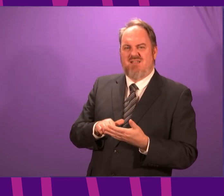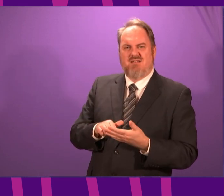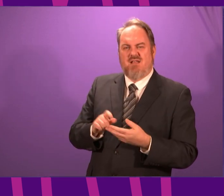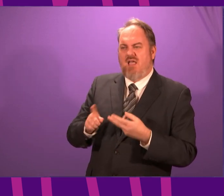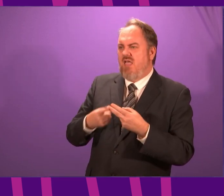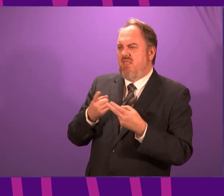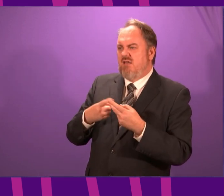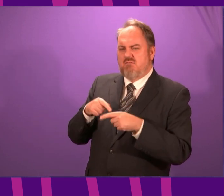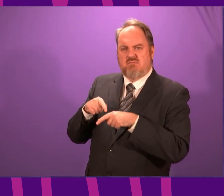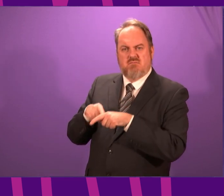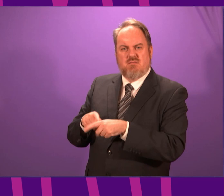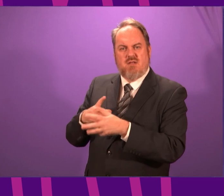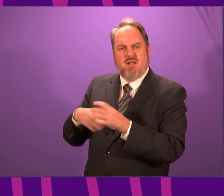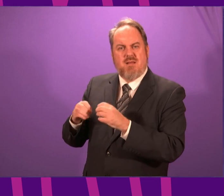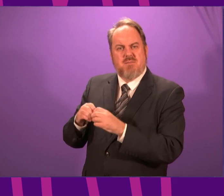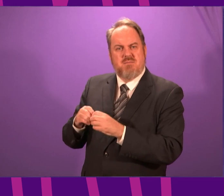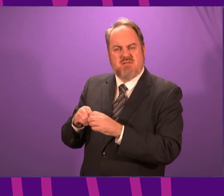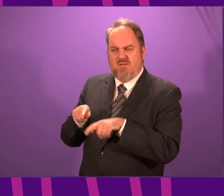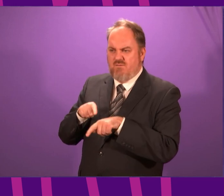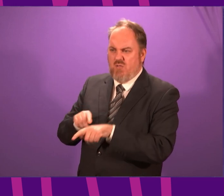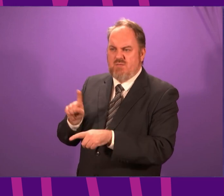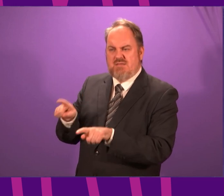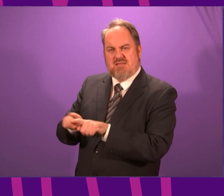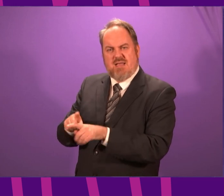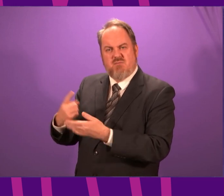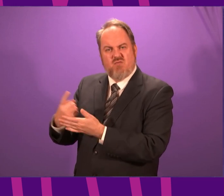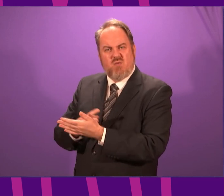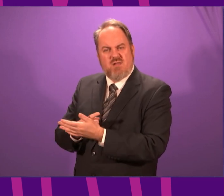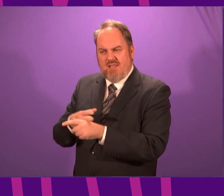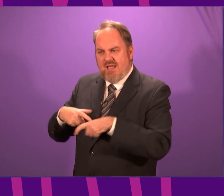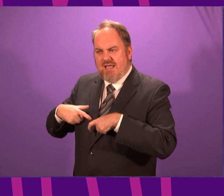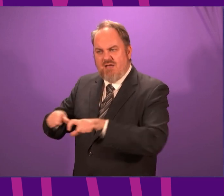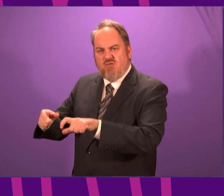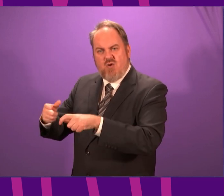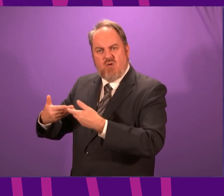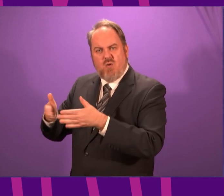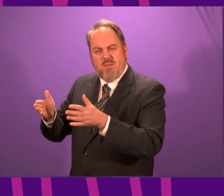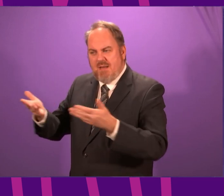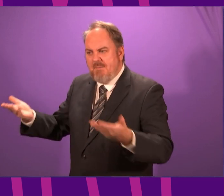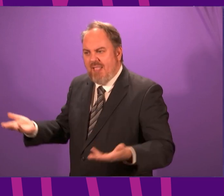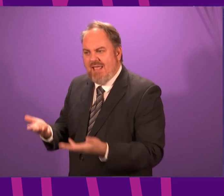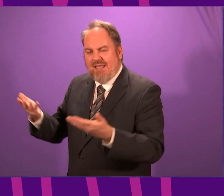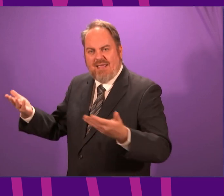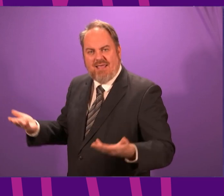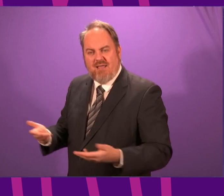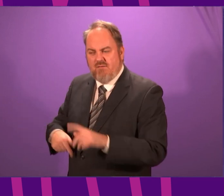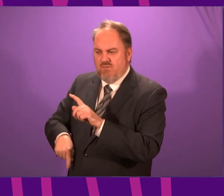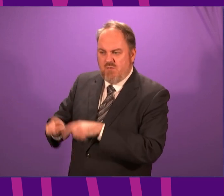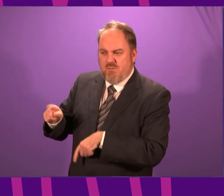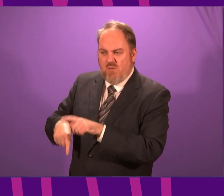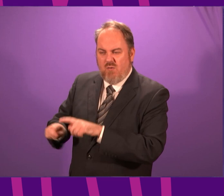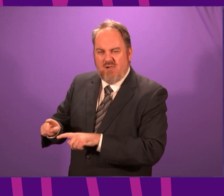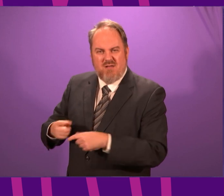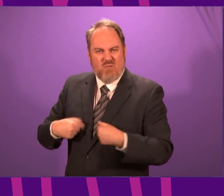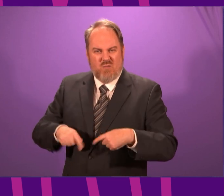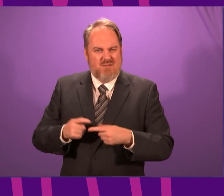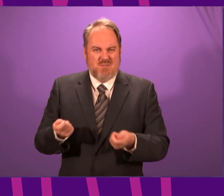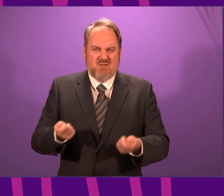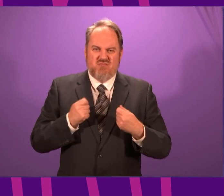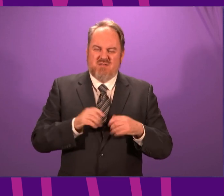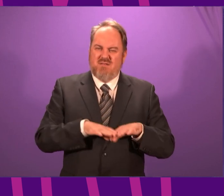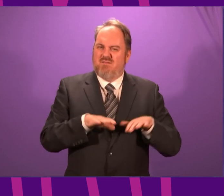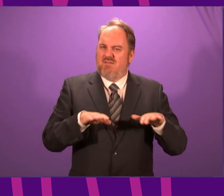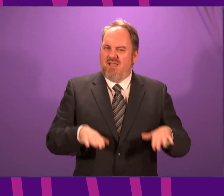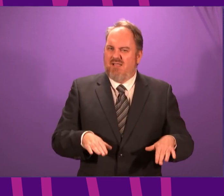the same protocols and strict guidelines are allowed to play. We are clear of the opinion that amateur football has not been treated fairly, and